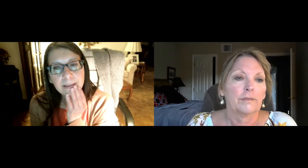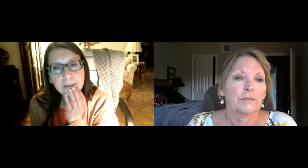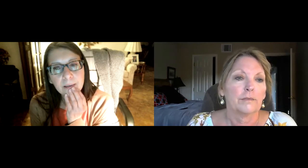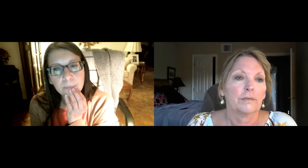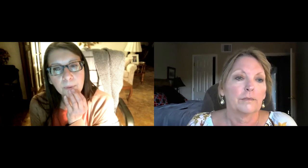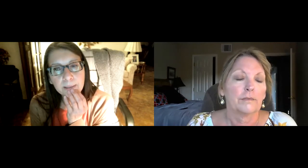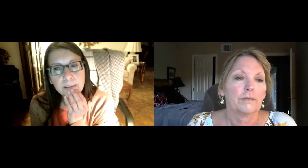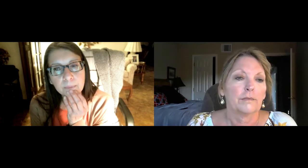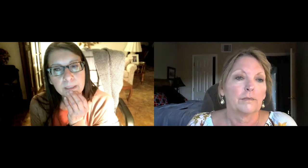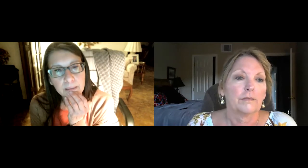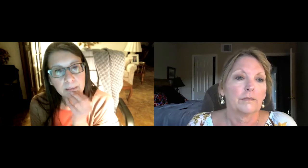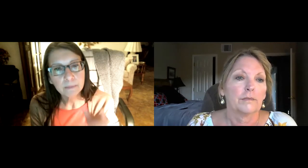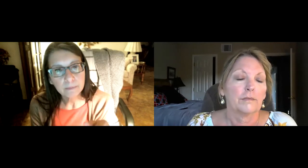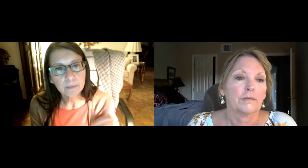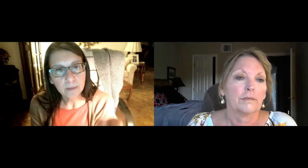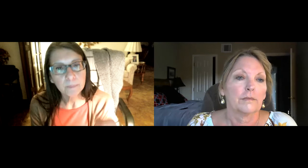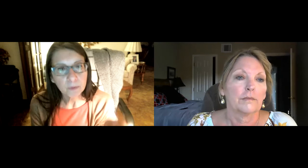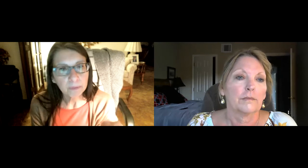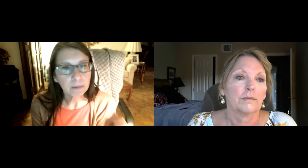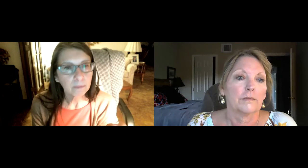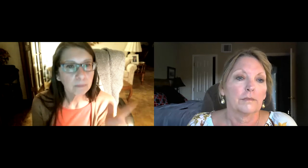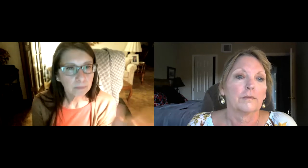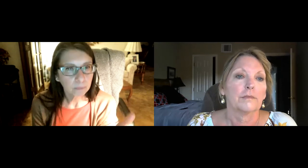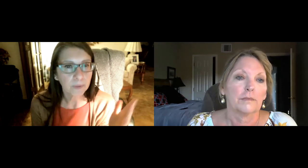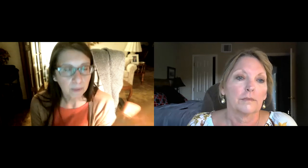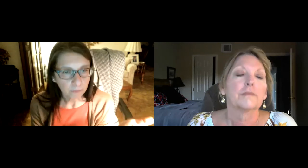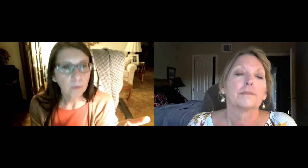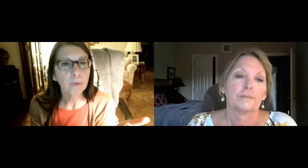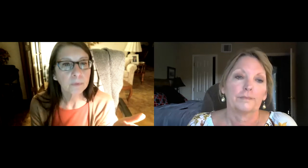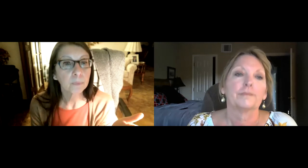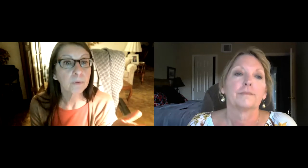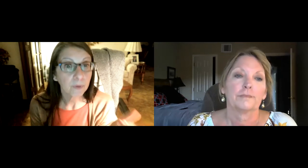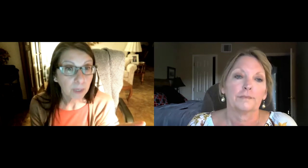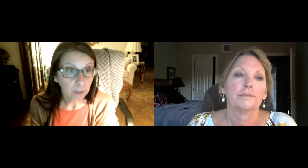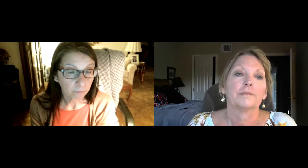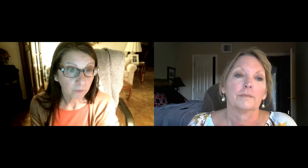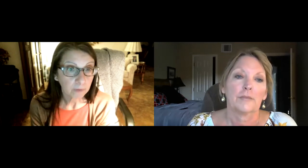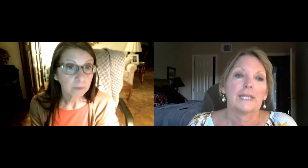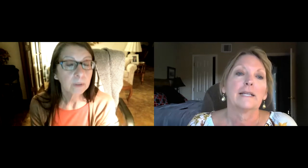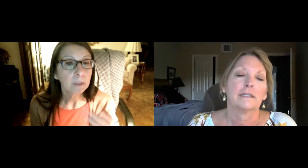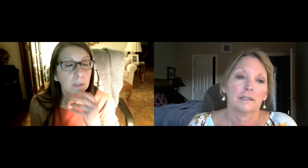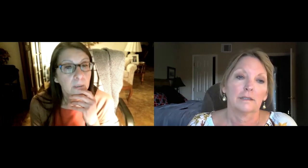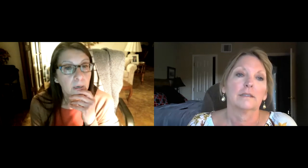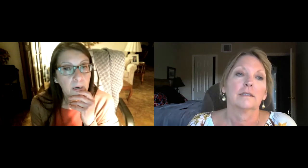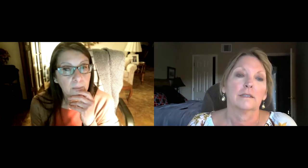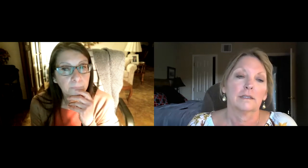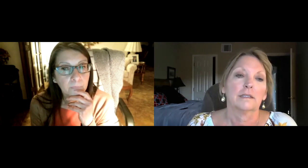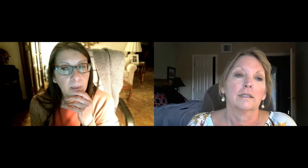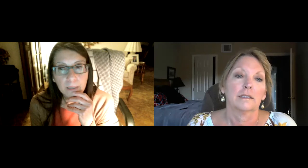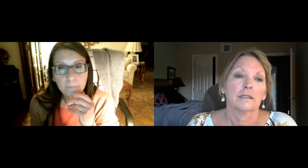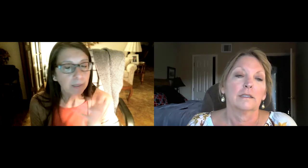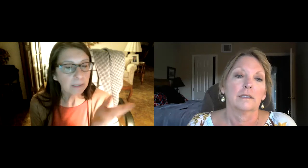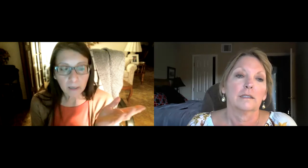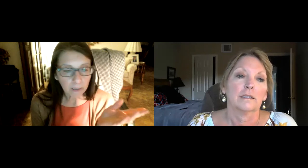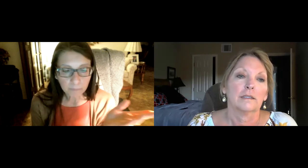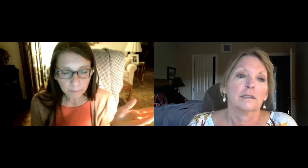Yeah, because the practices we did in between with the other course were very helpful. Yes. And